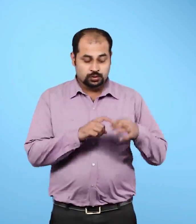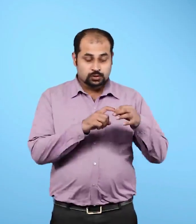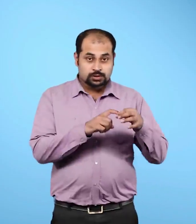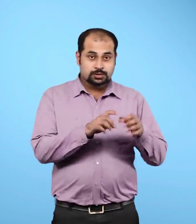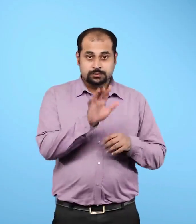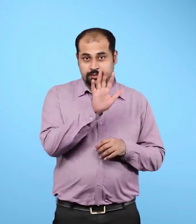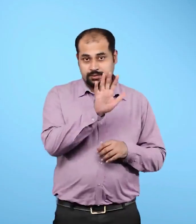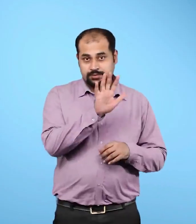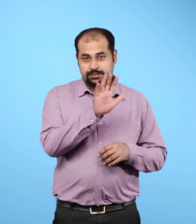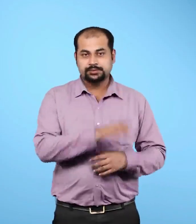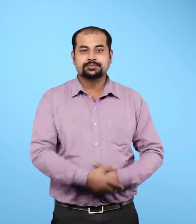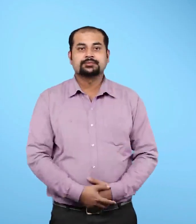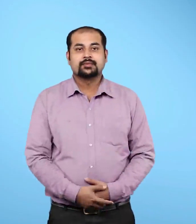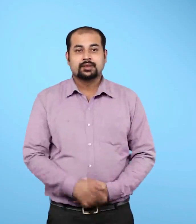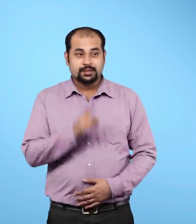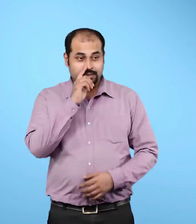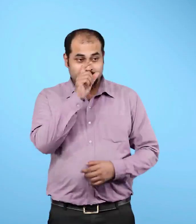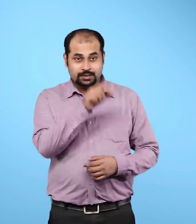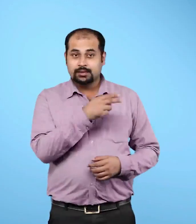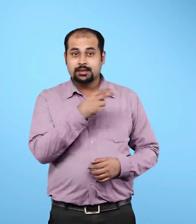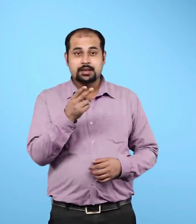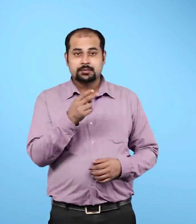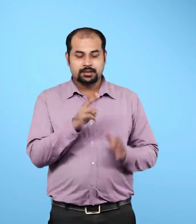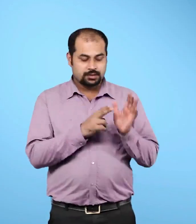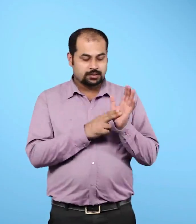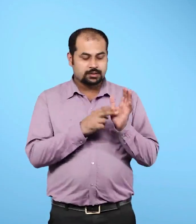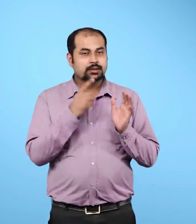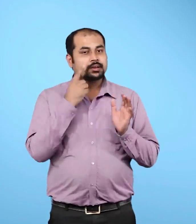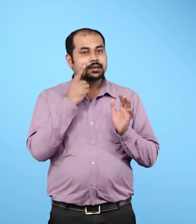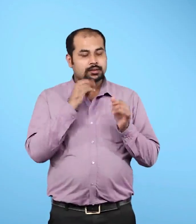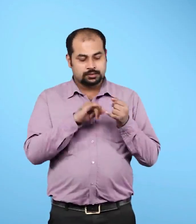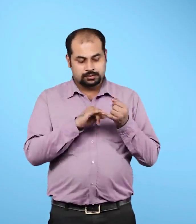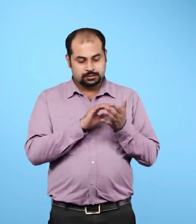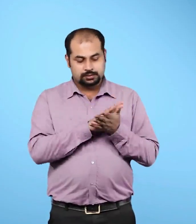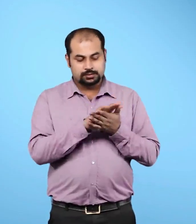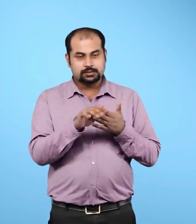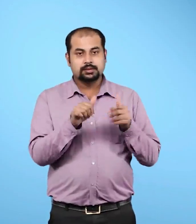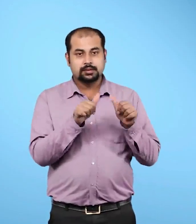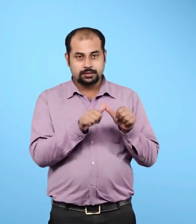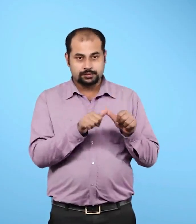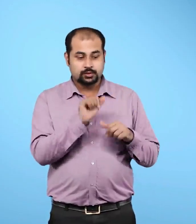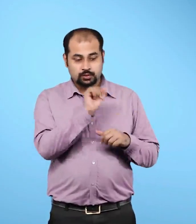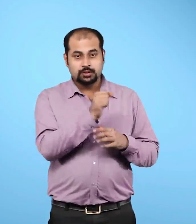Question 5. Nisha has 32 bangles.